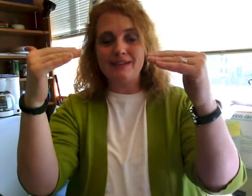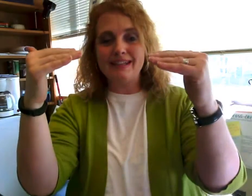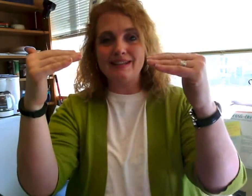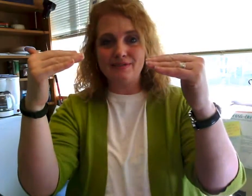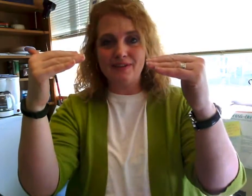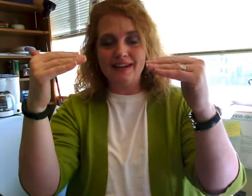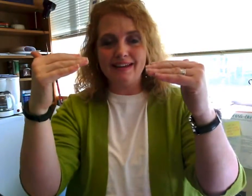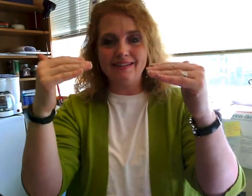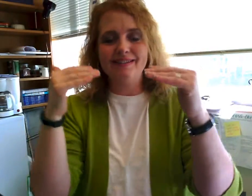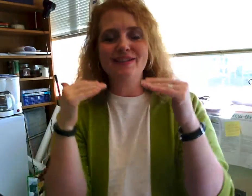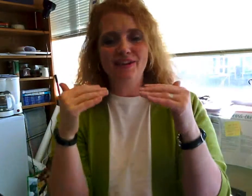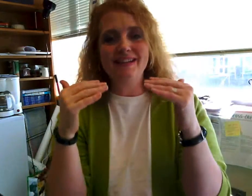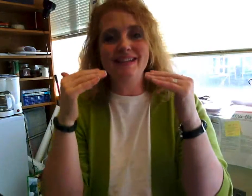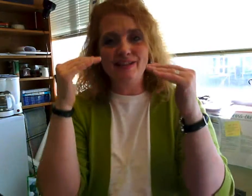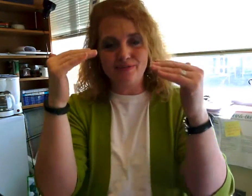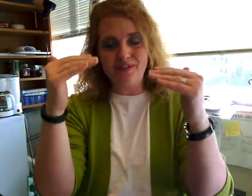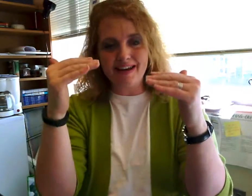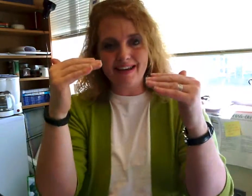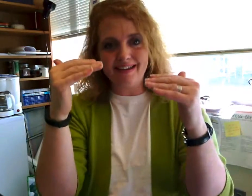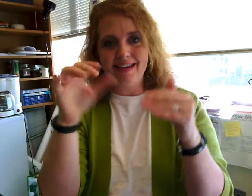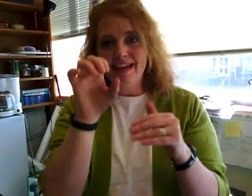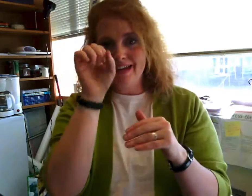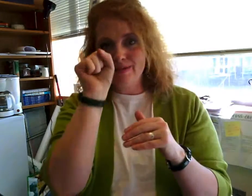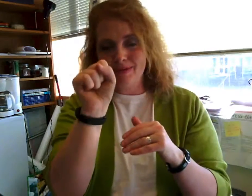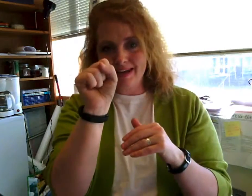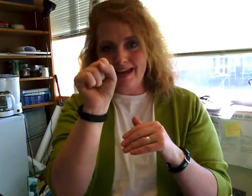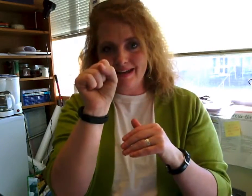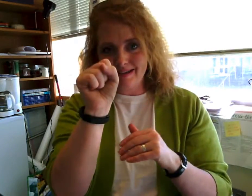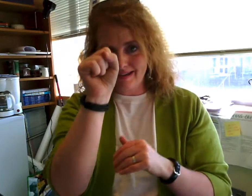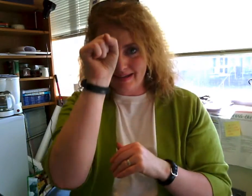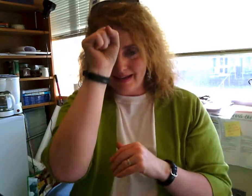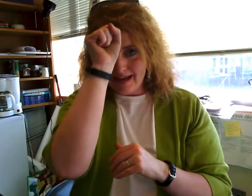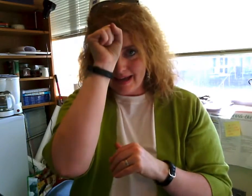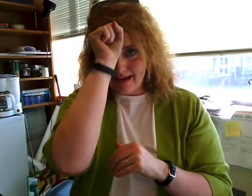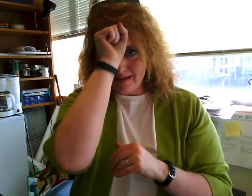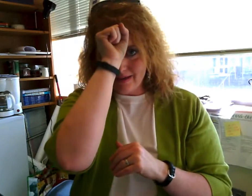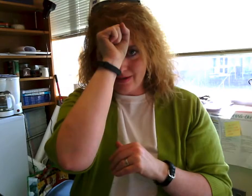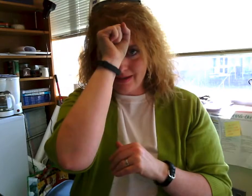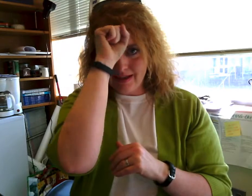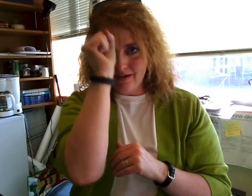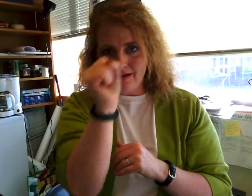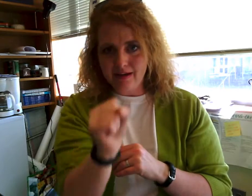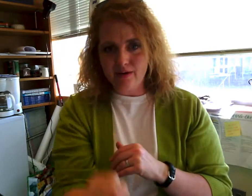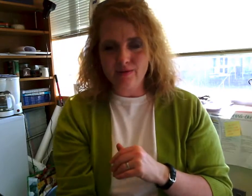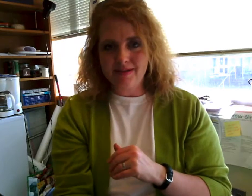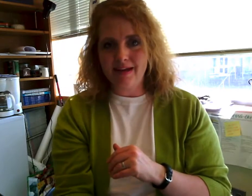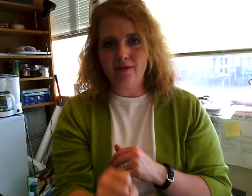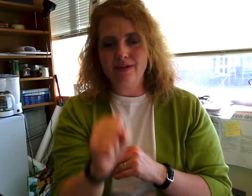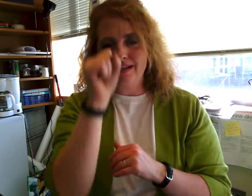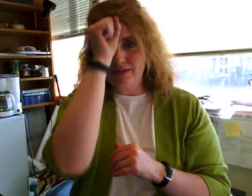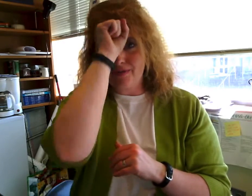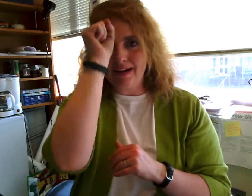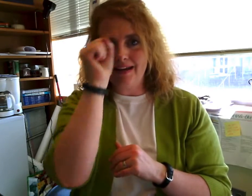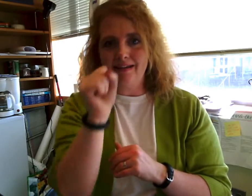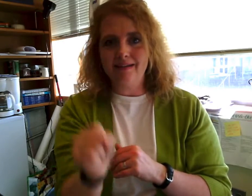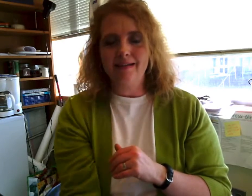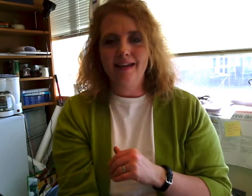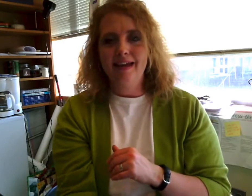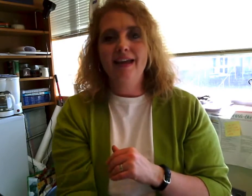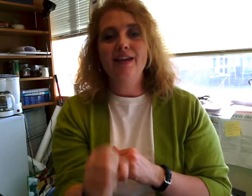up to schizophrenia. Sorry, schizophrenia is with an S, and it starts here and it goes down. Schizophrenia